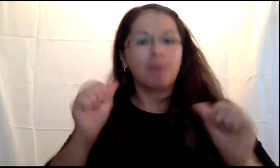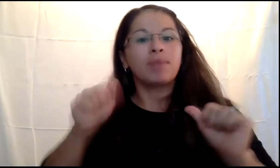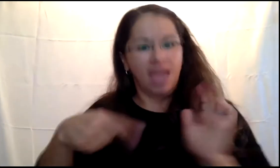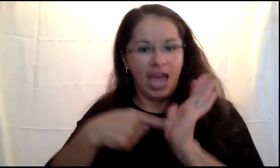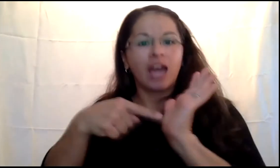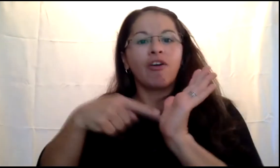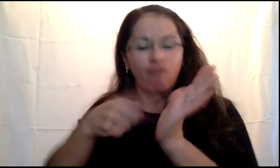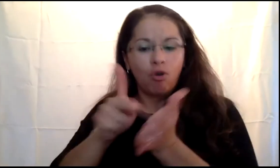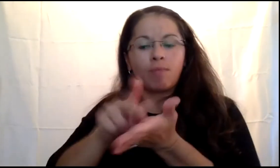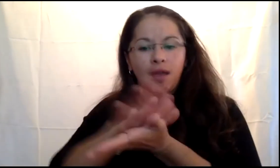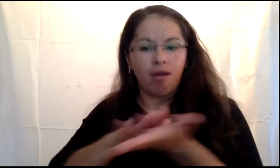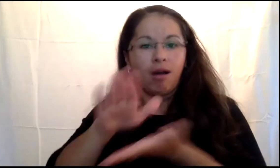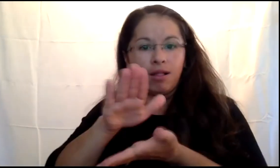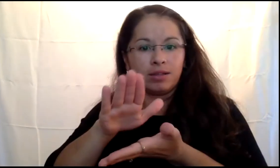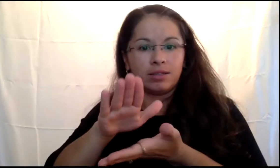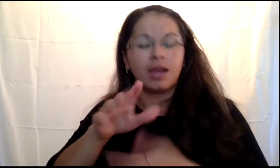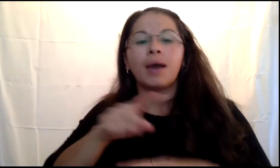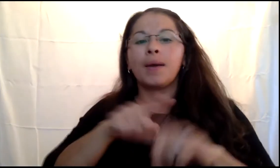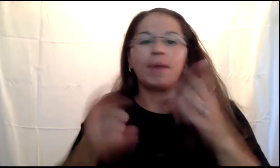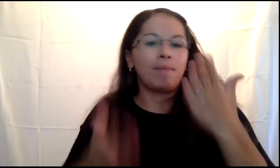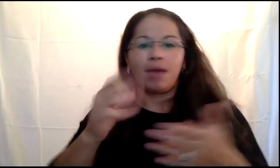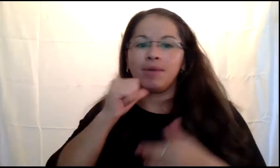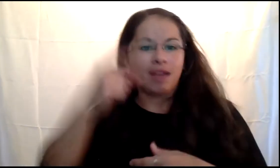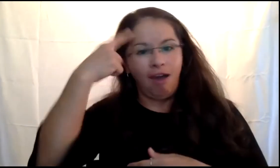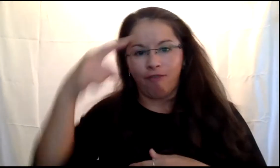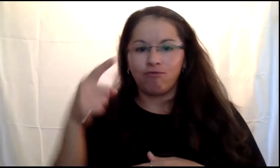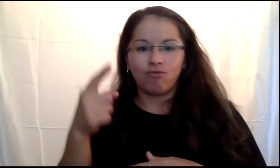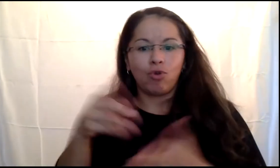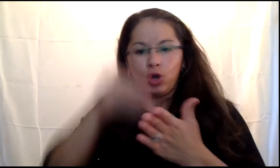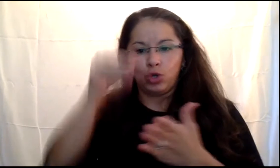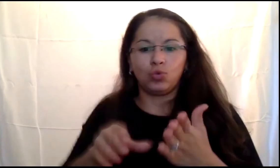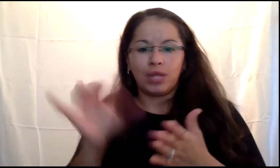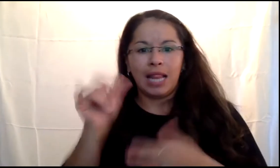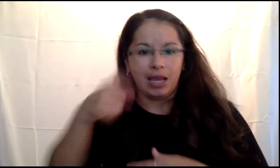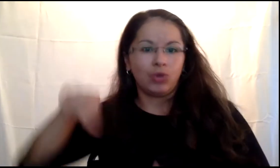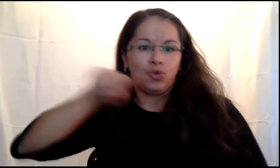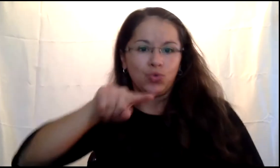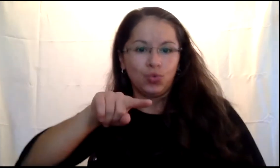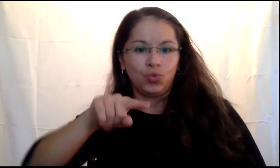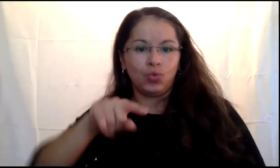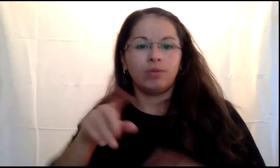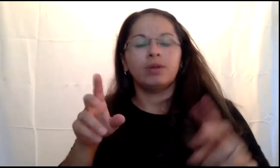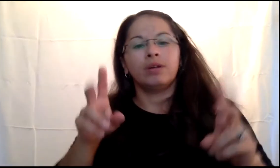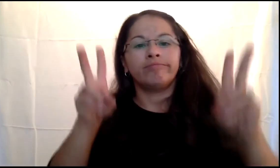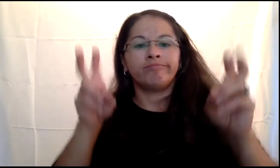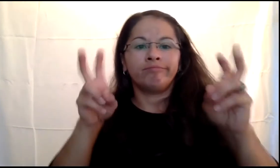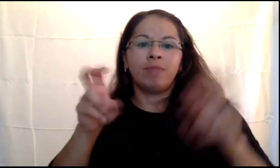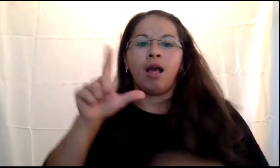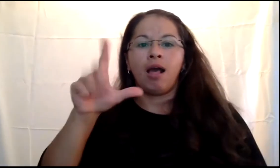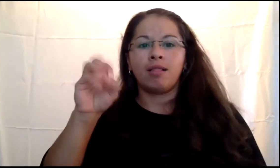affordable alternatives for students in locked out states where public institutions